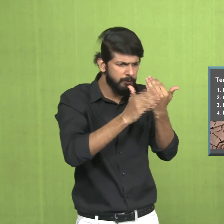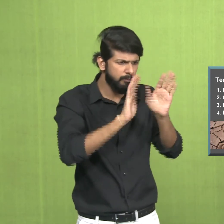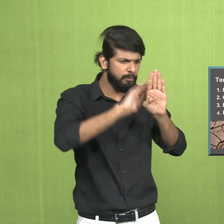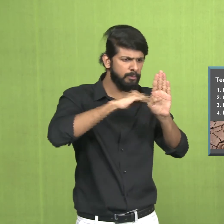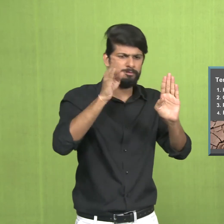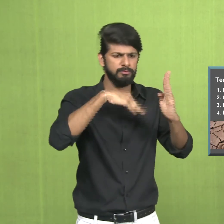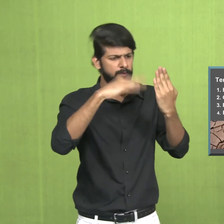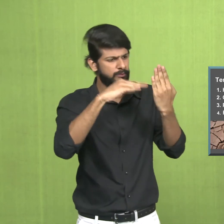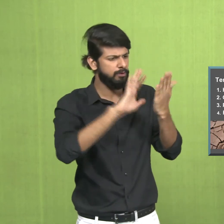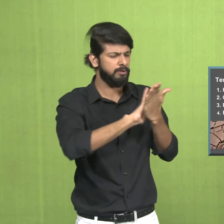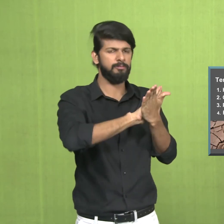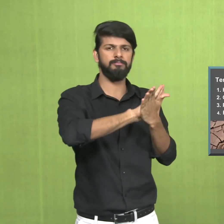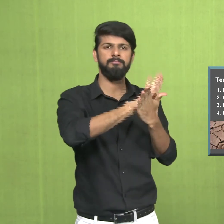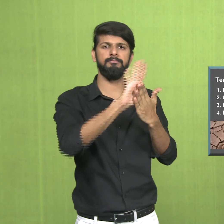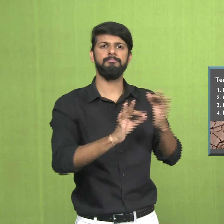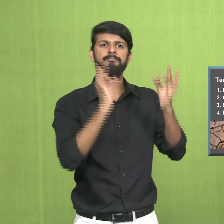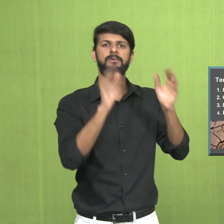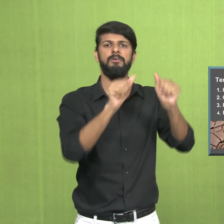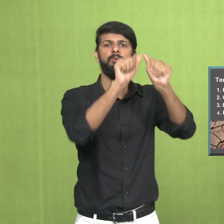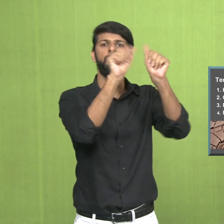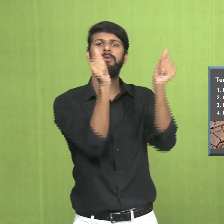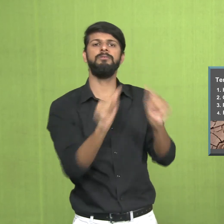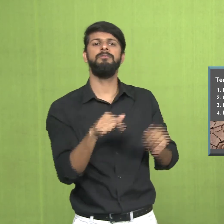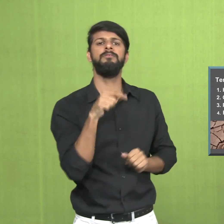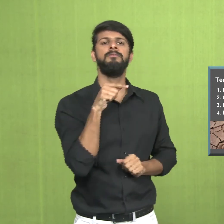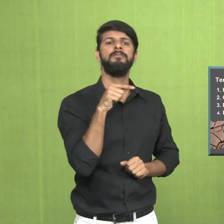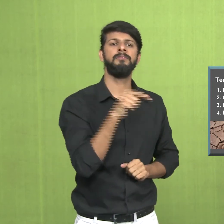done as final touches,